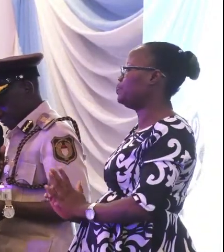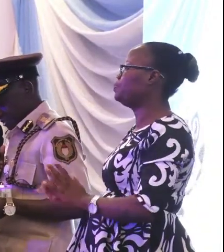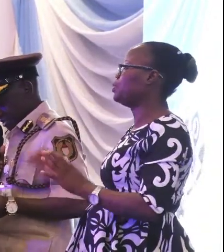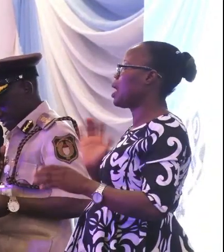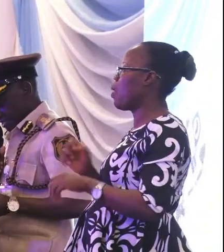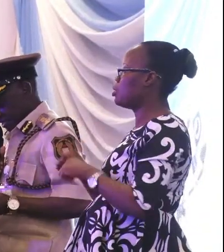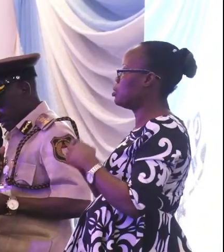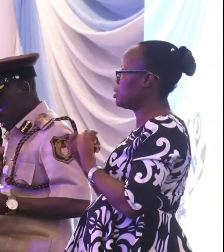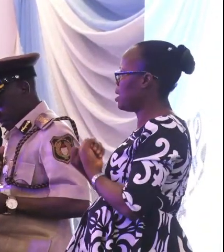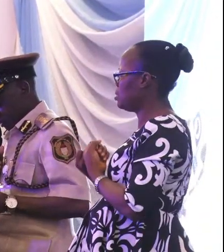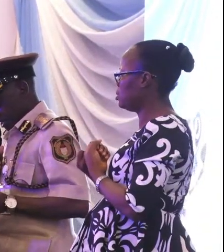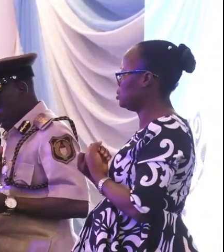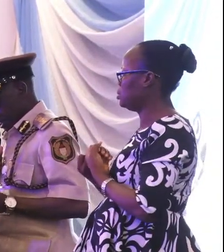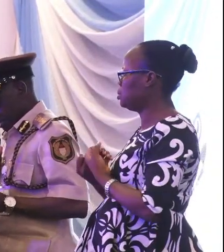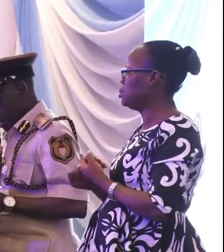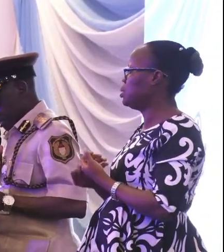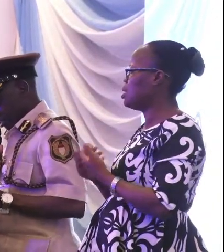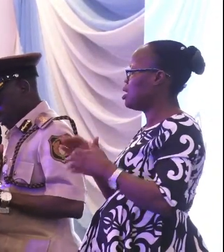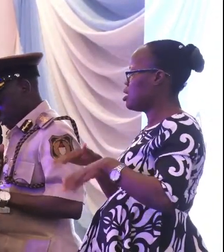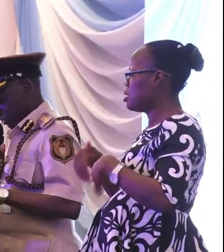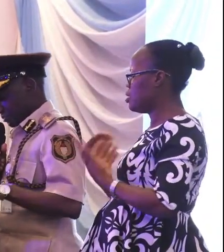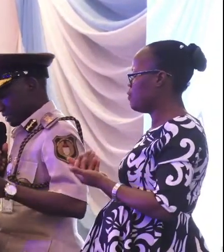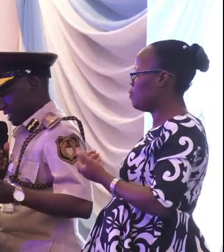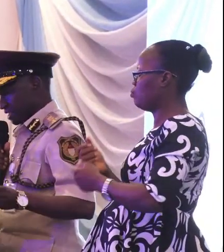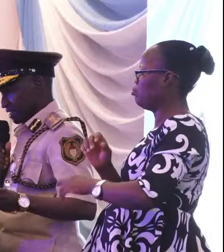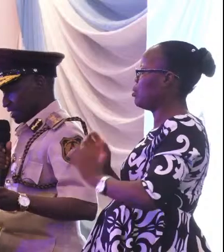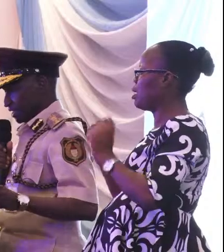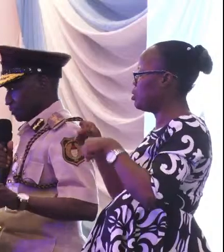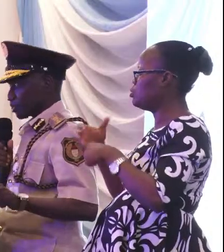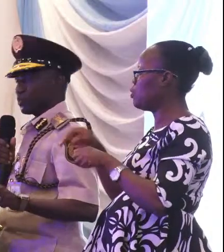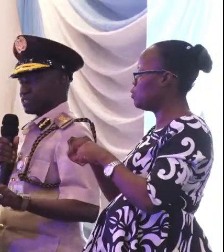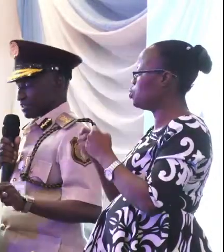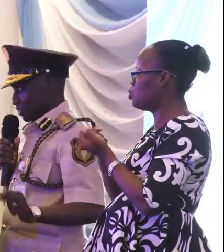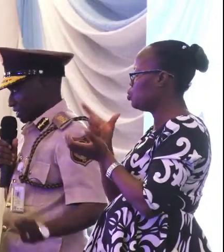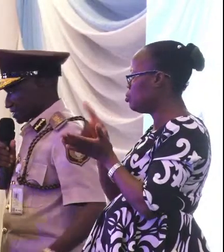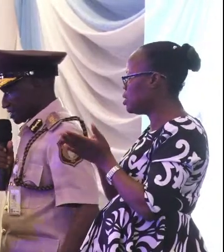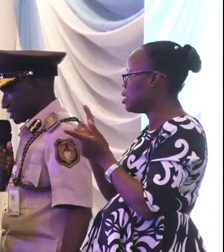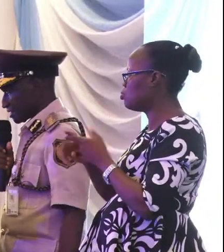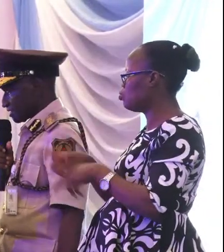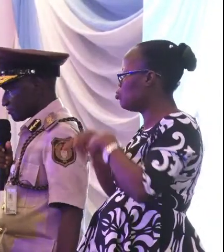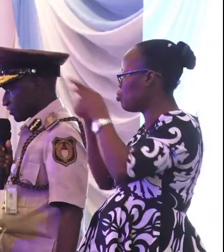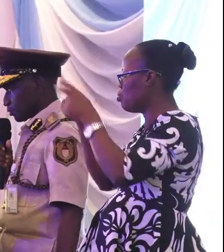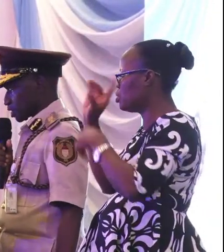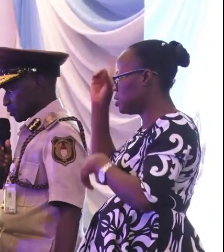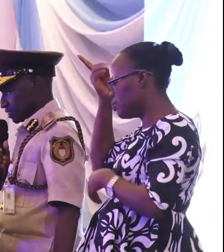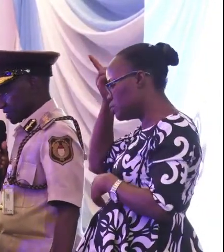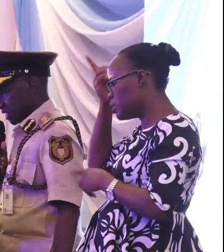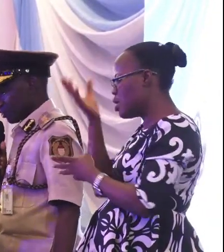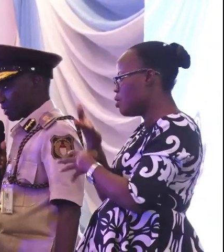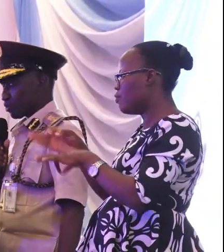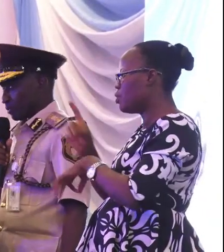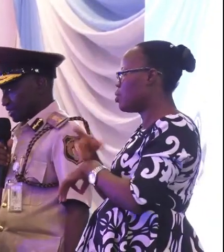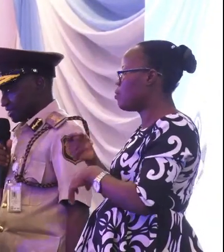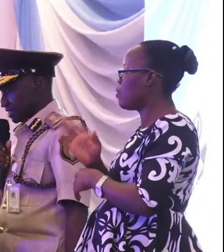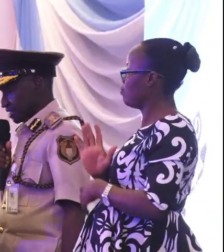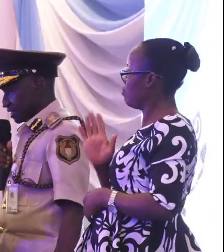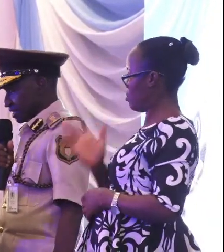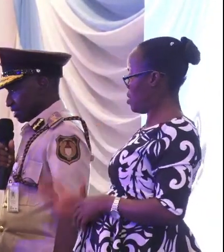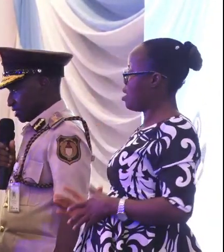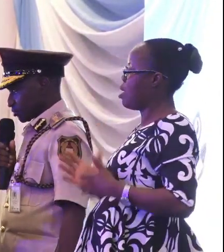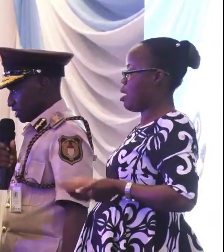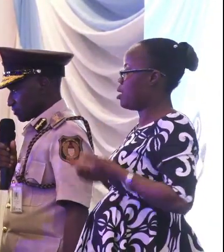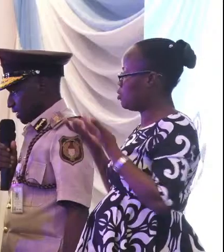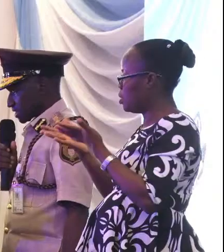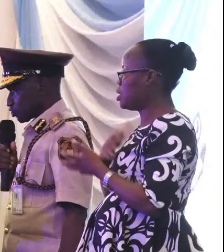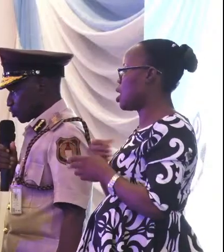society embraces the potentials of social media in promoting democracy, freedom of expression, and human mobility,